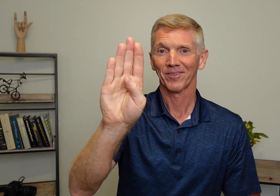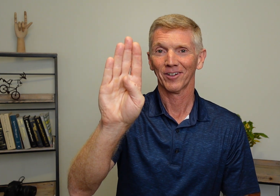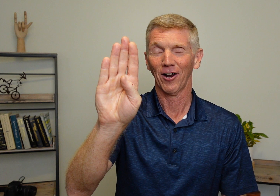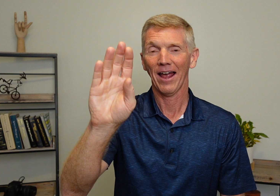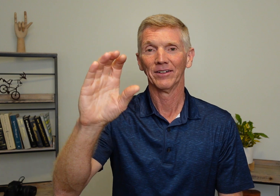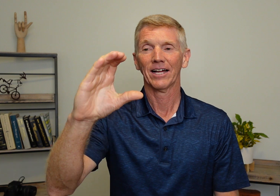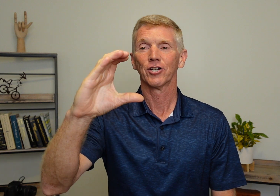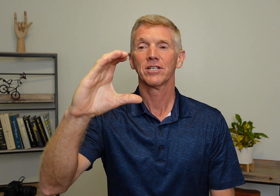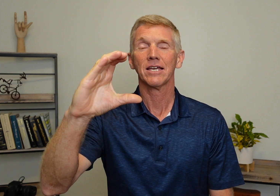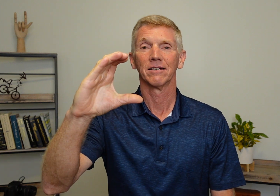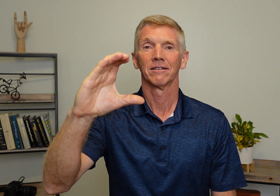All right, the letter C.